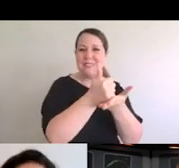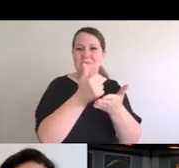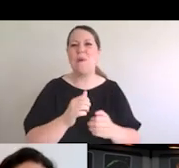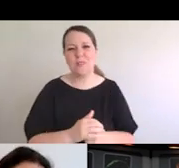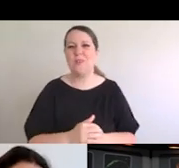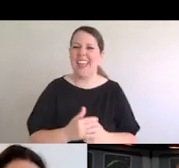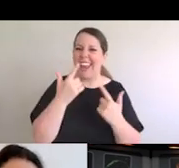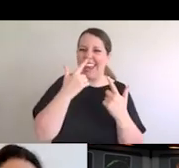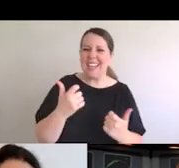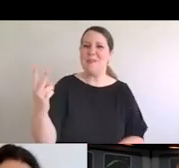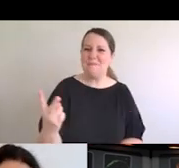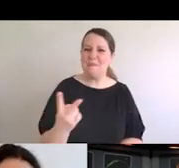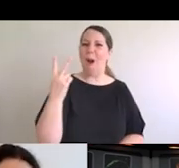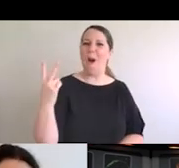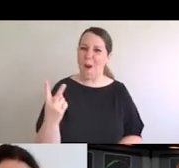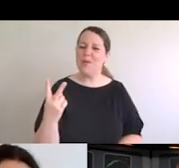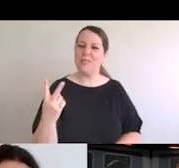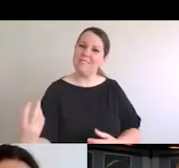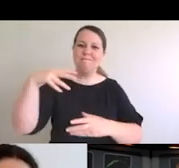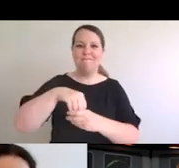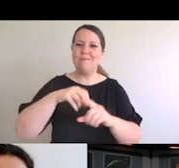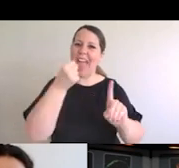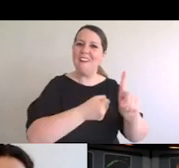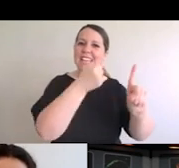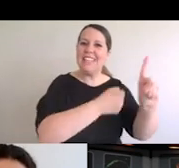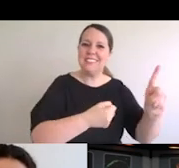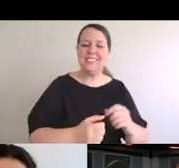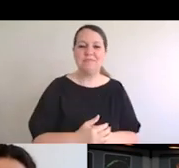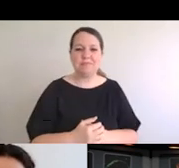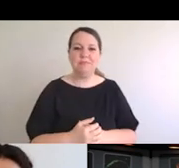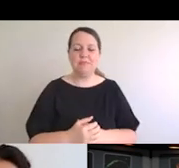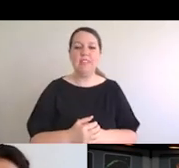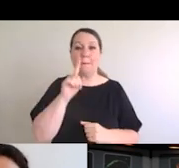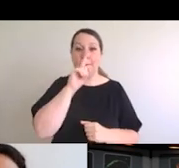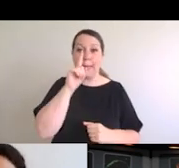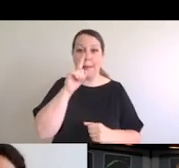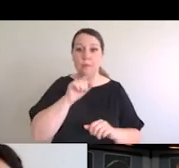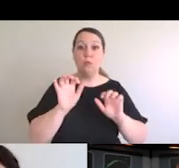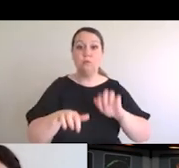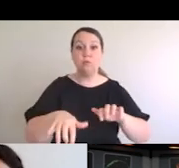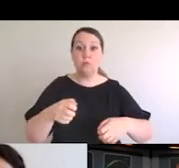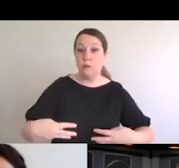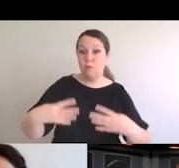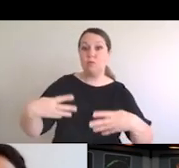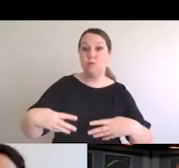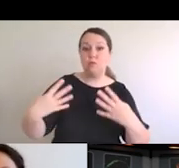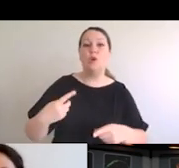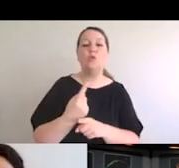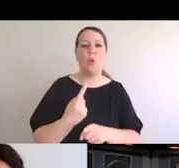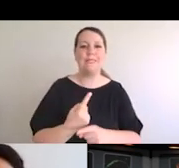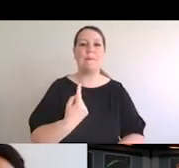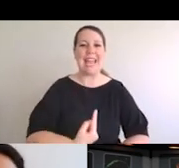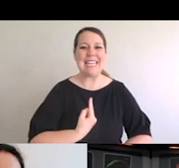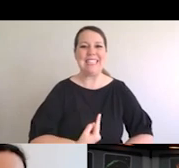a lot of comments about individual experiences, which really just spoke to the need to get this law